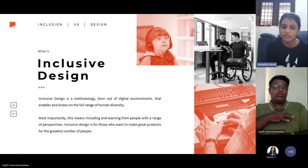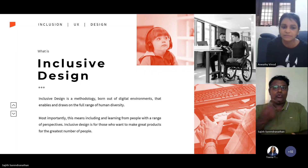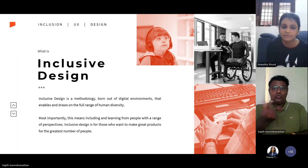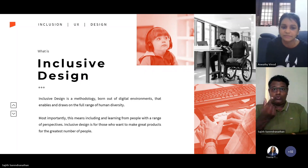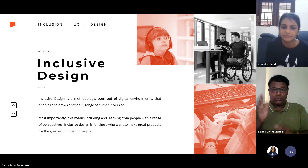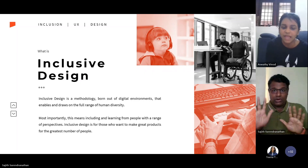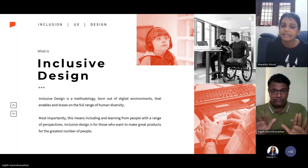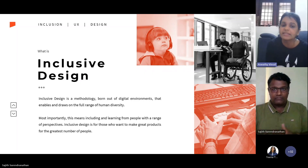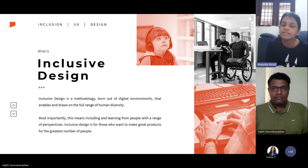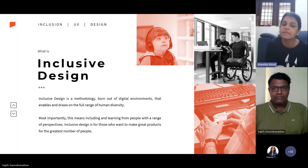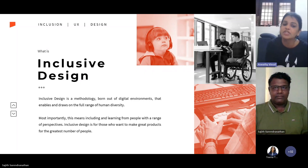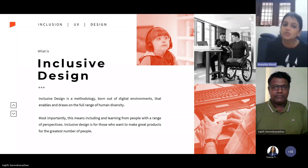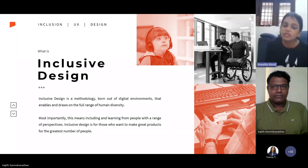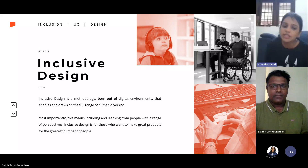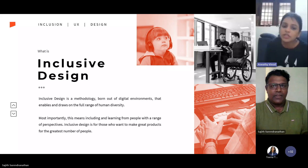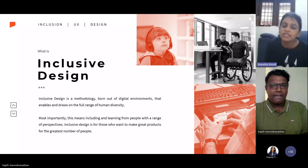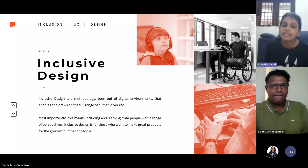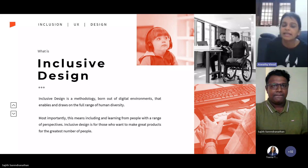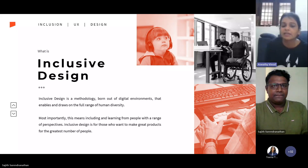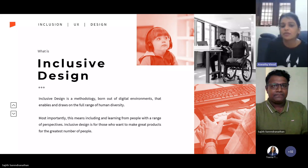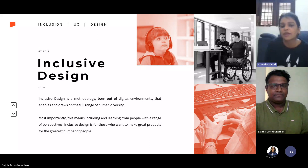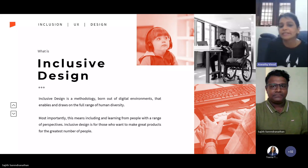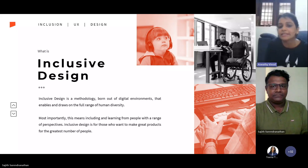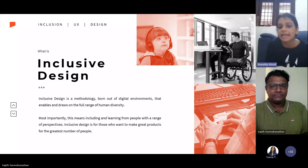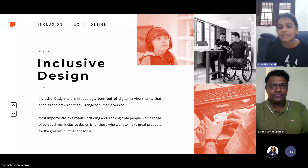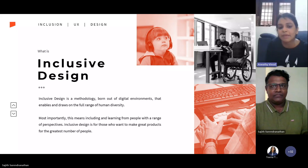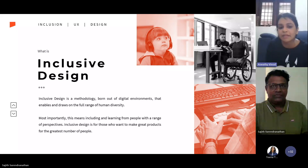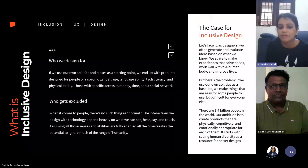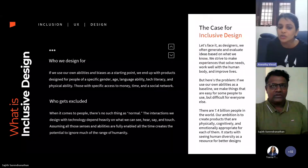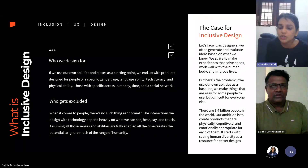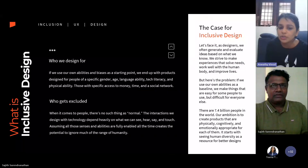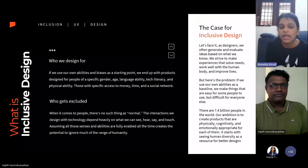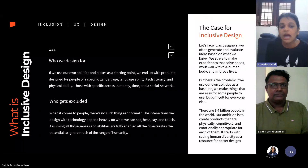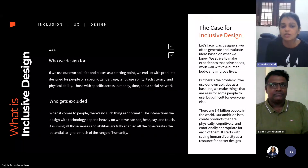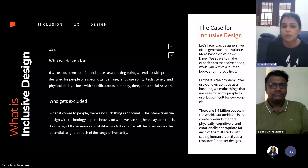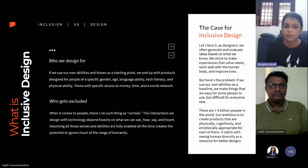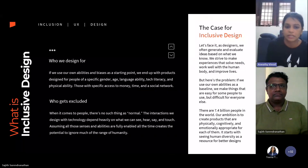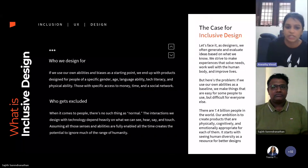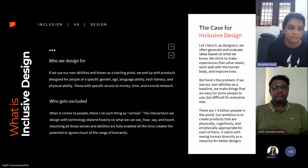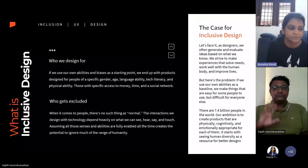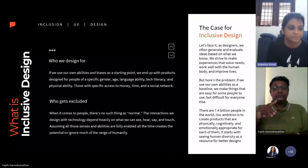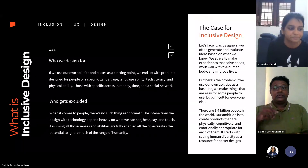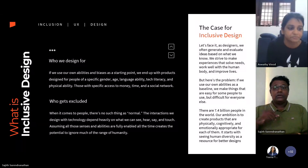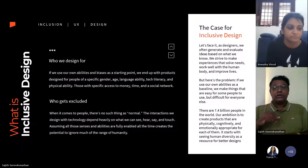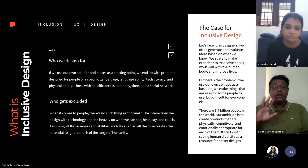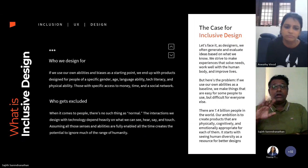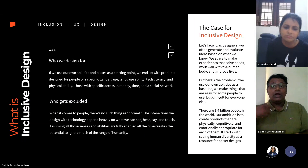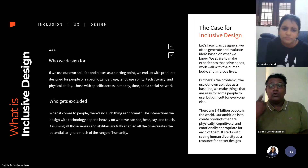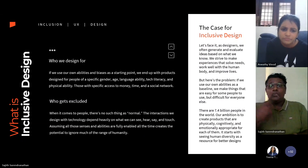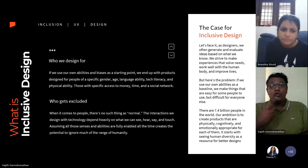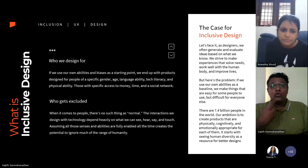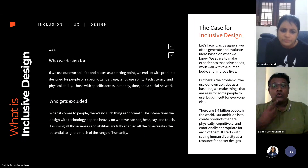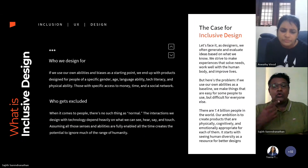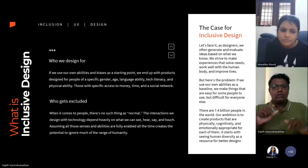process. And this makes sure that your final design is beneficial to a larger population.